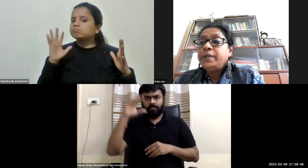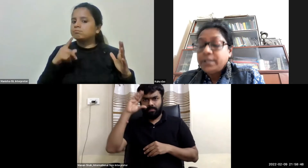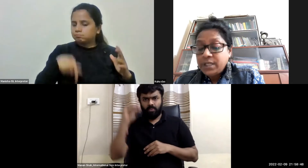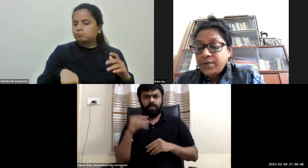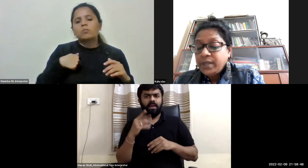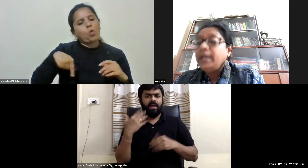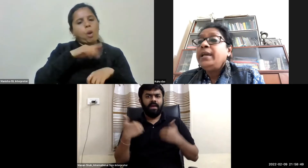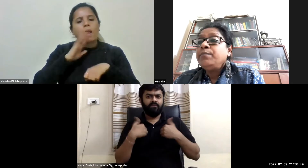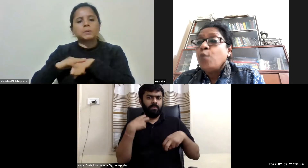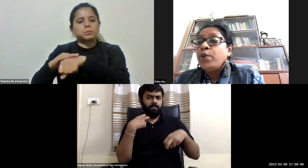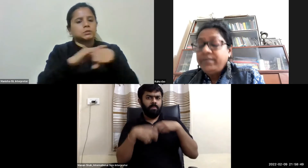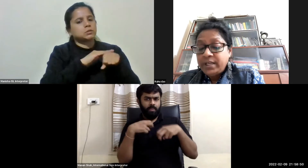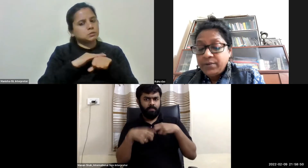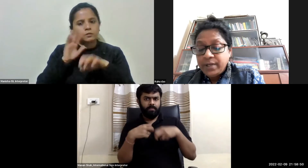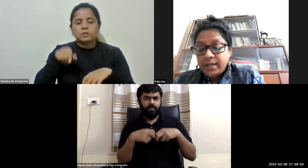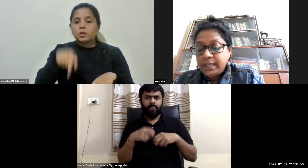have experienced